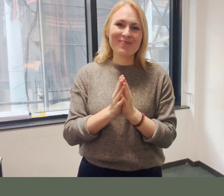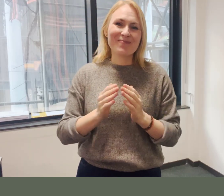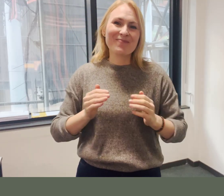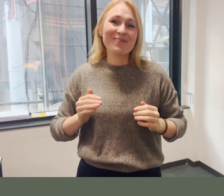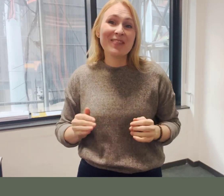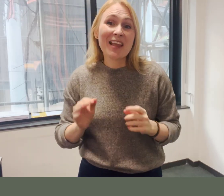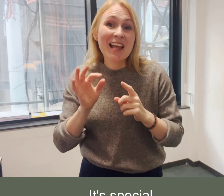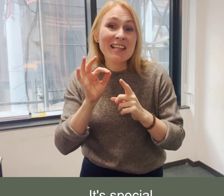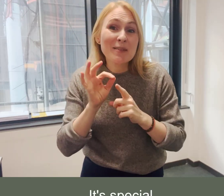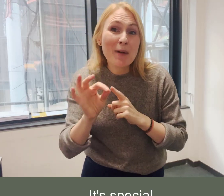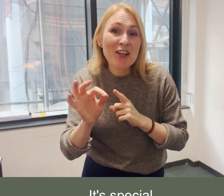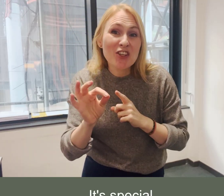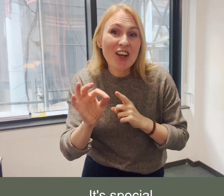It's special